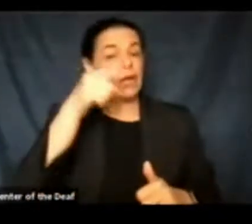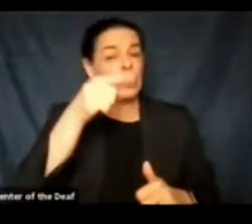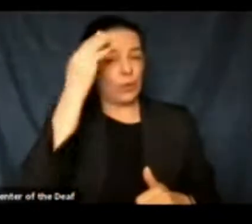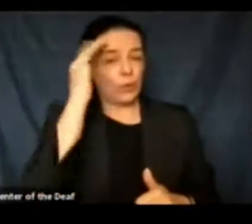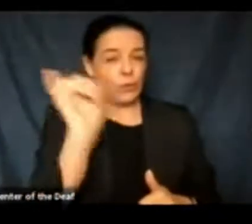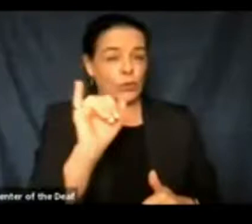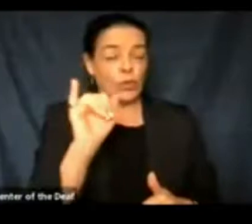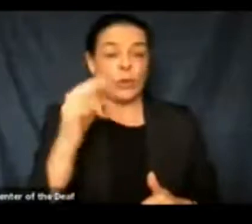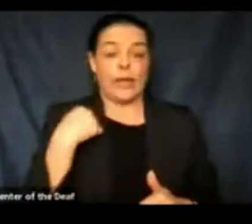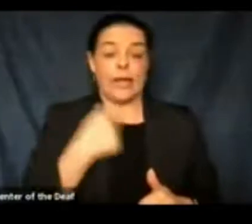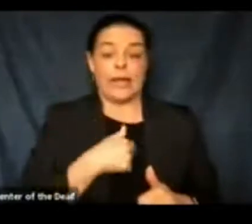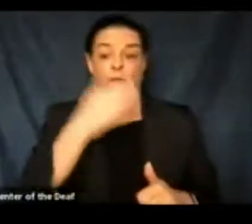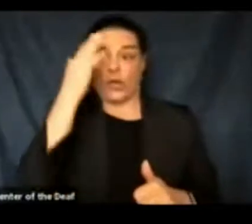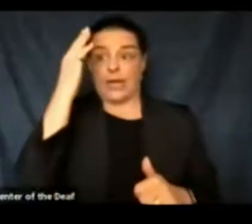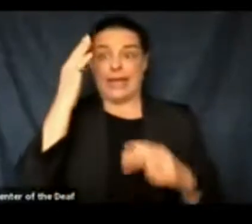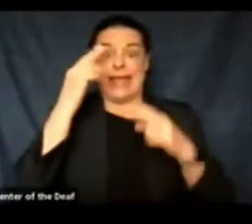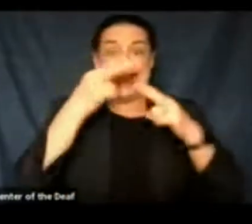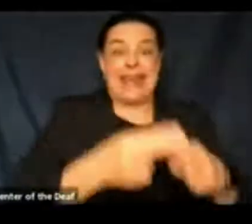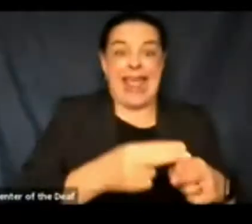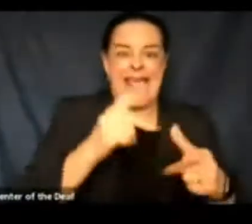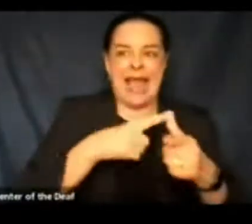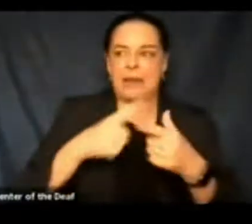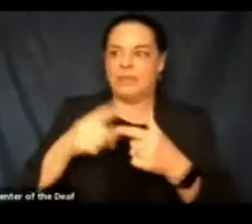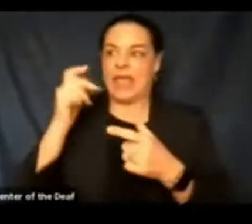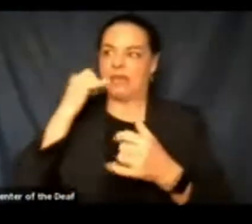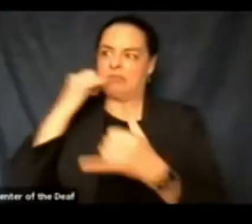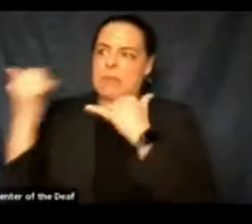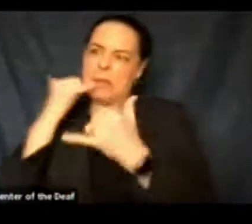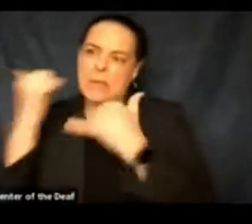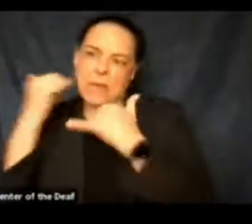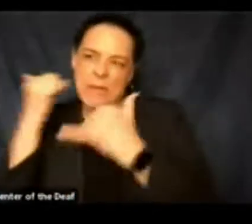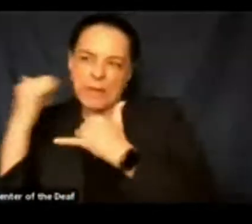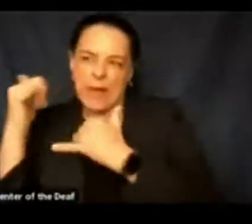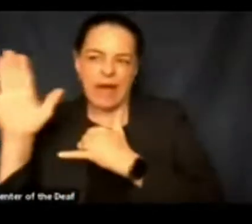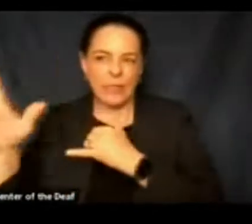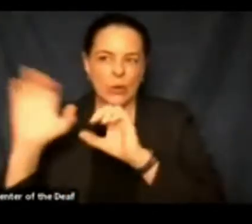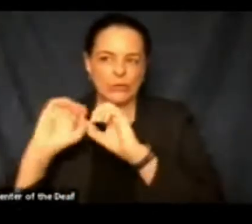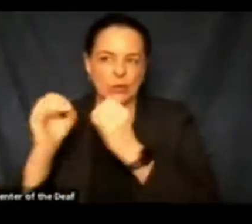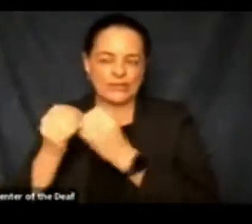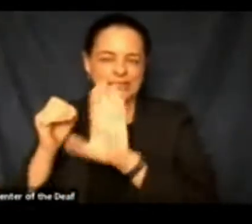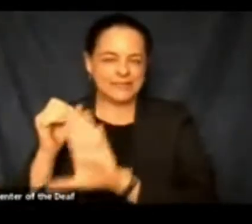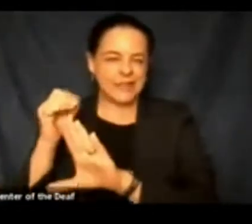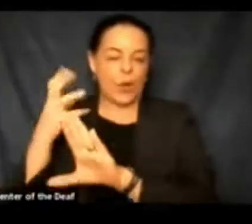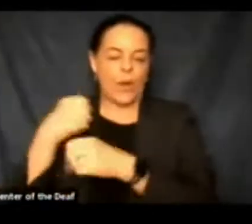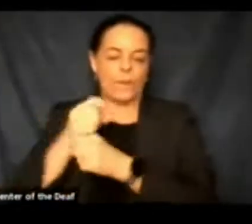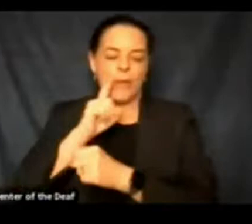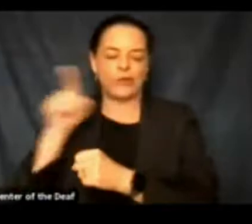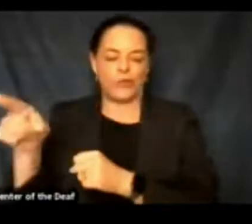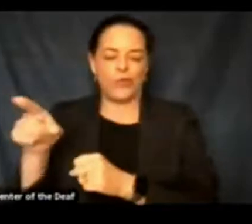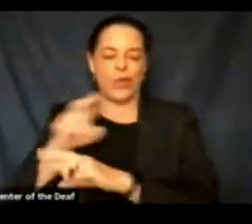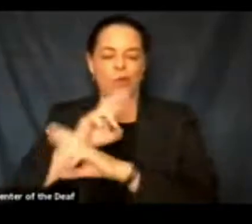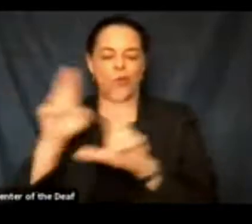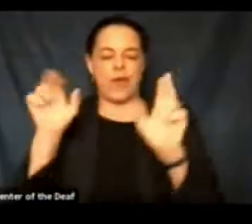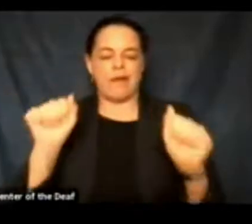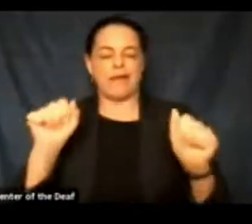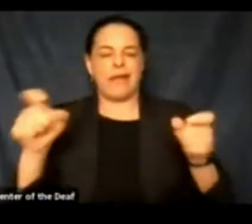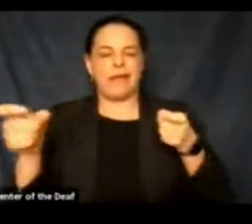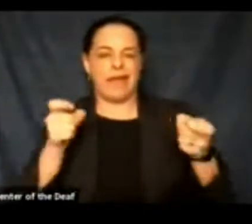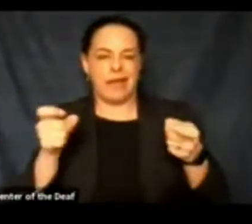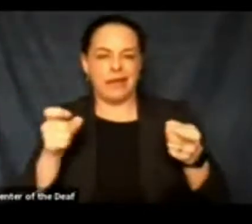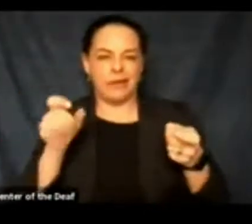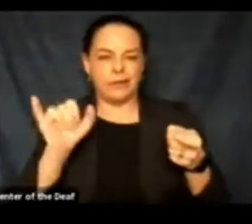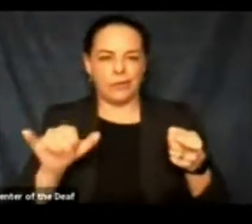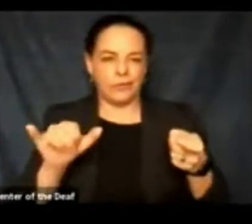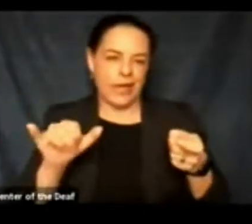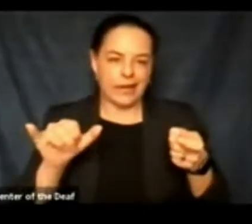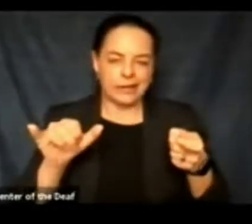we name anybody, their phones are going to blow up immediately, and we want to make sure they're ready to handle the volume for anything that's coming their way.